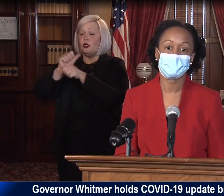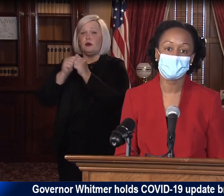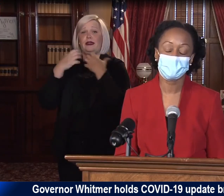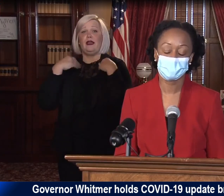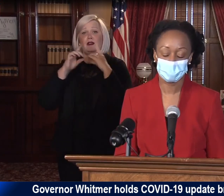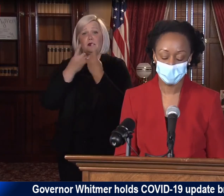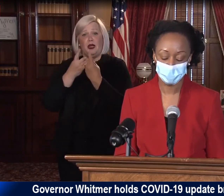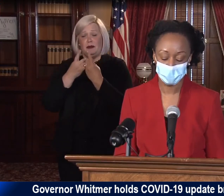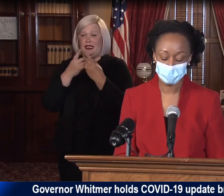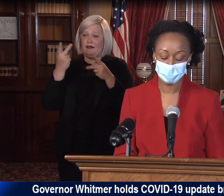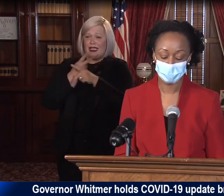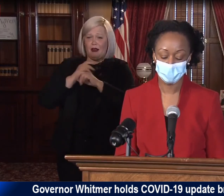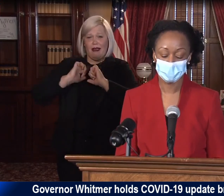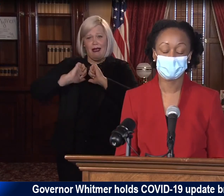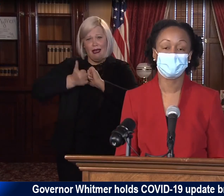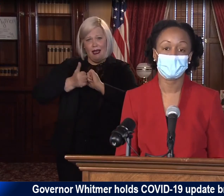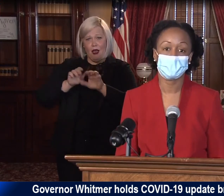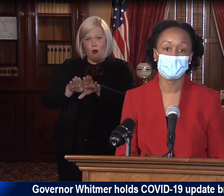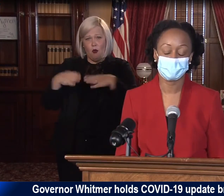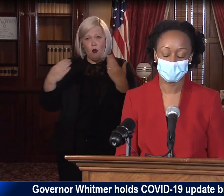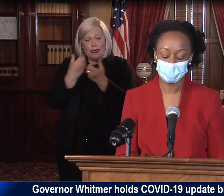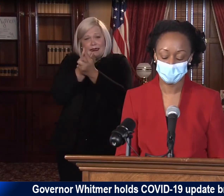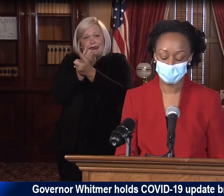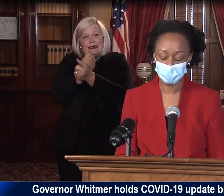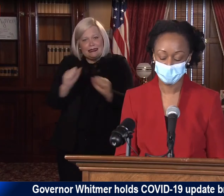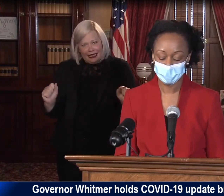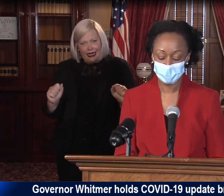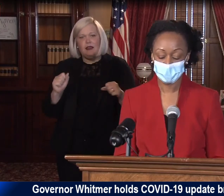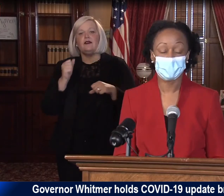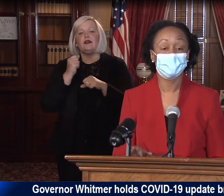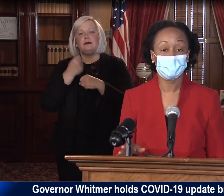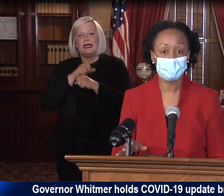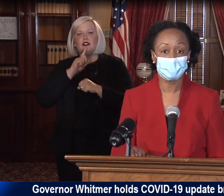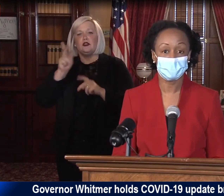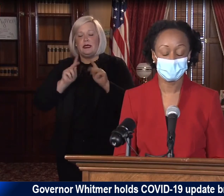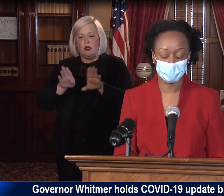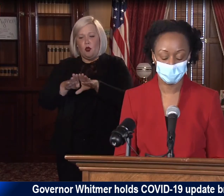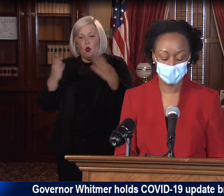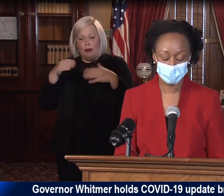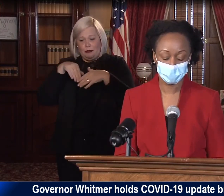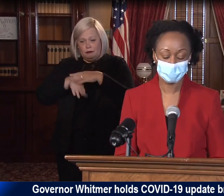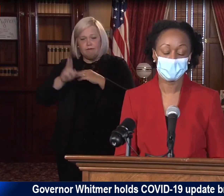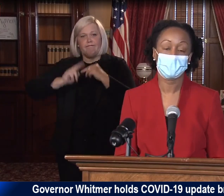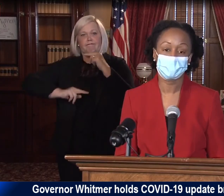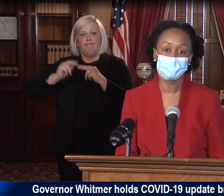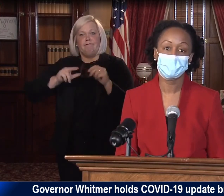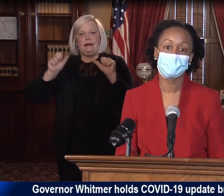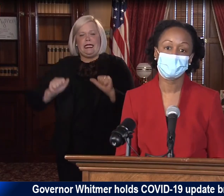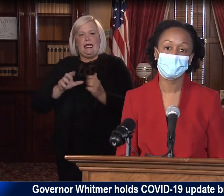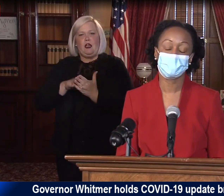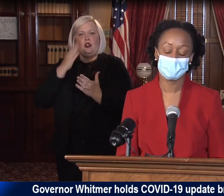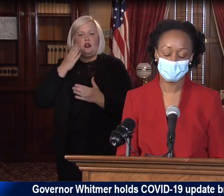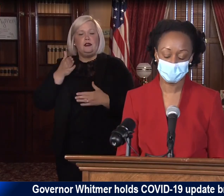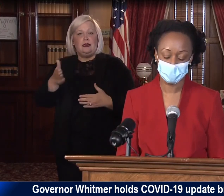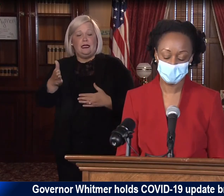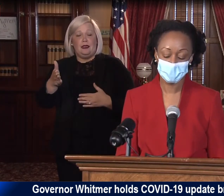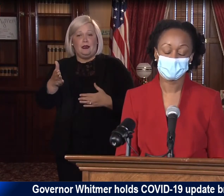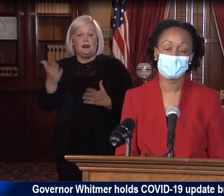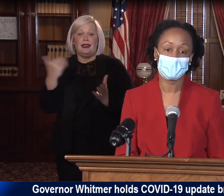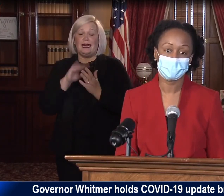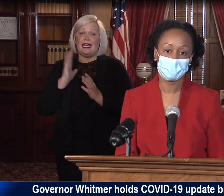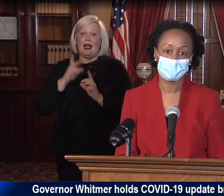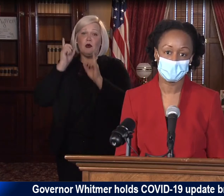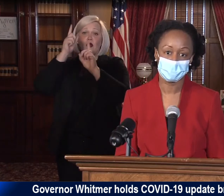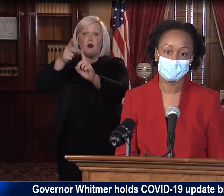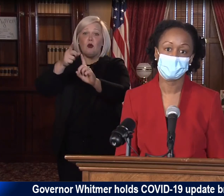identify the safest way possible to provide in-person learning. And we've set a goal, as the governor mentioned, for every student in the state